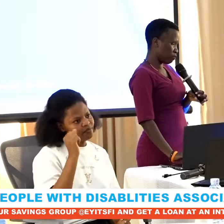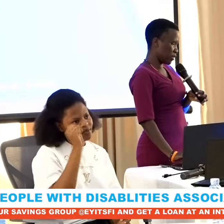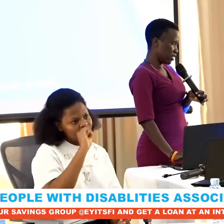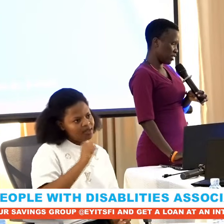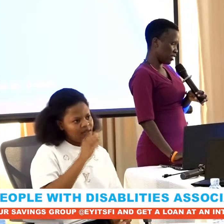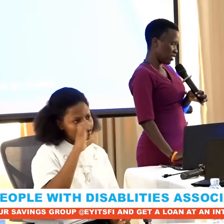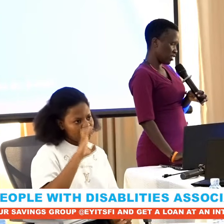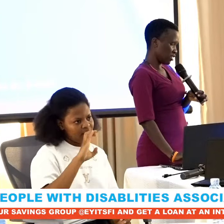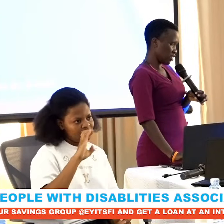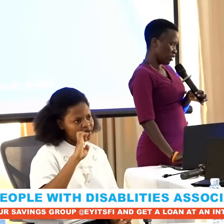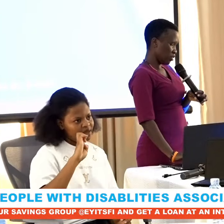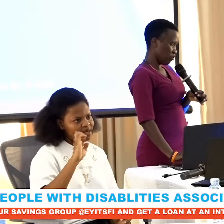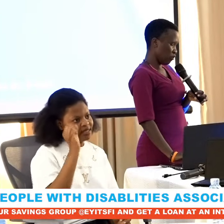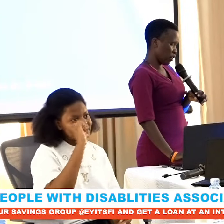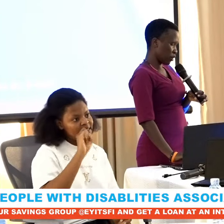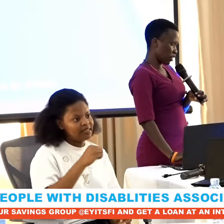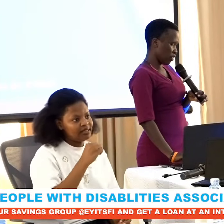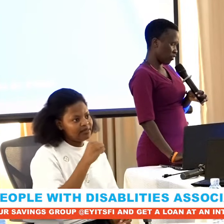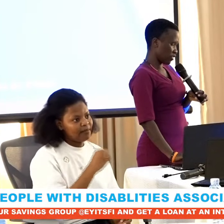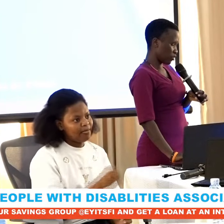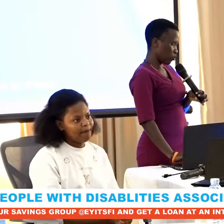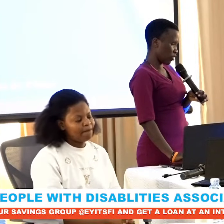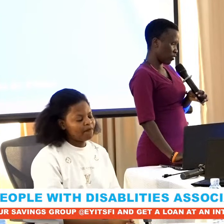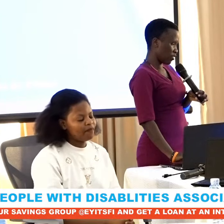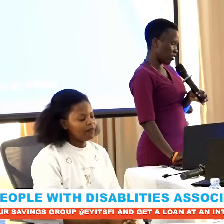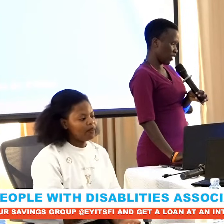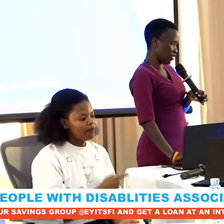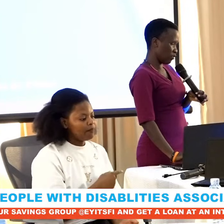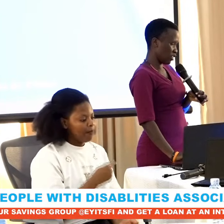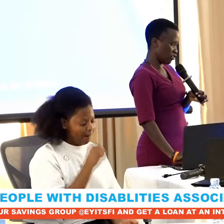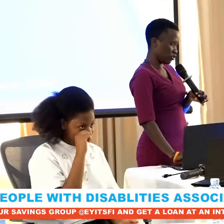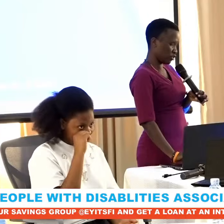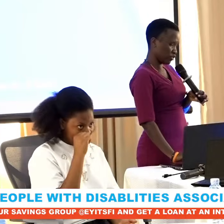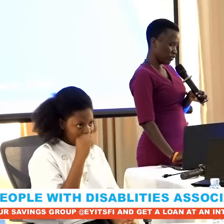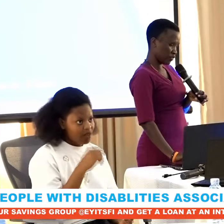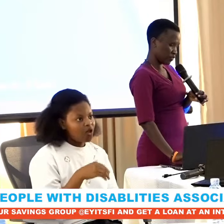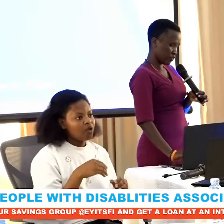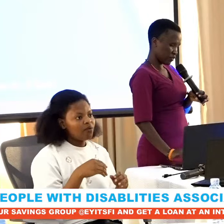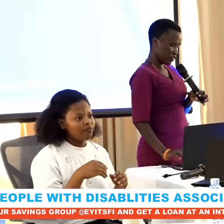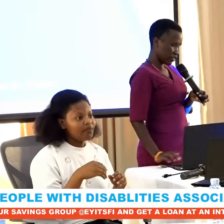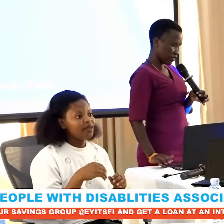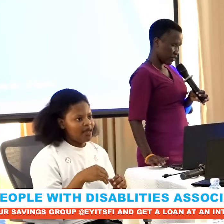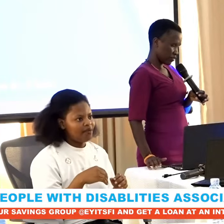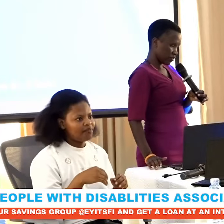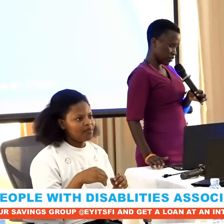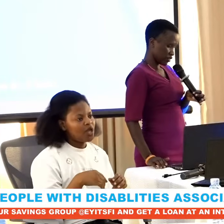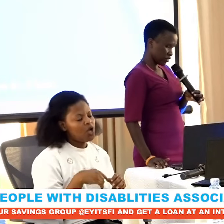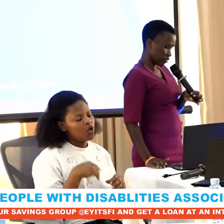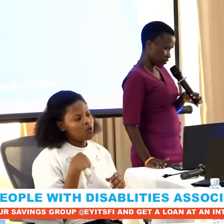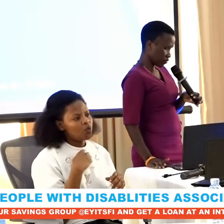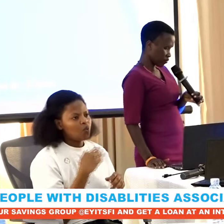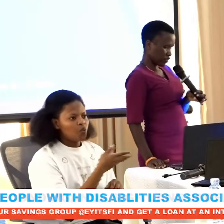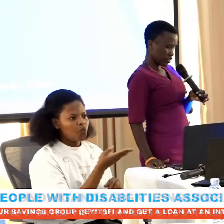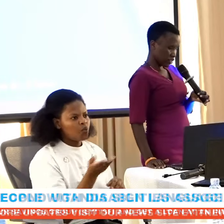not be very well conversant with the definition.